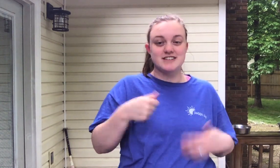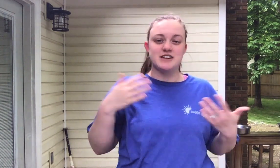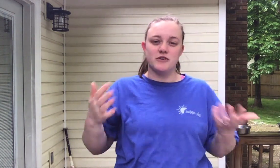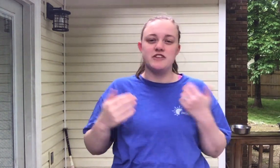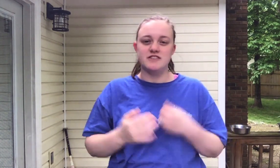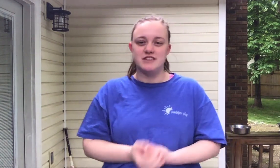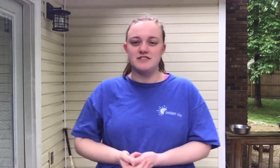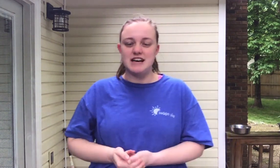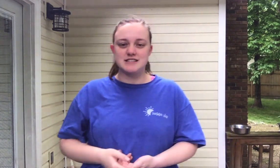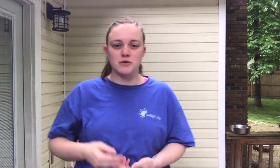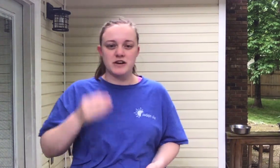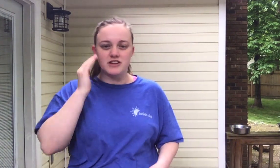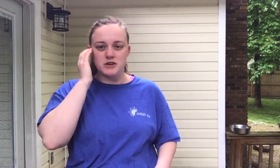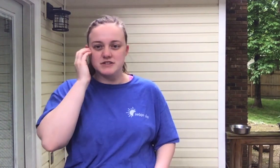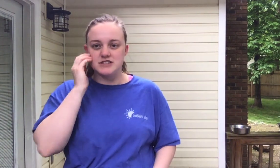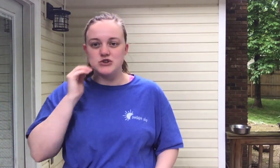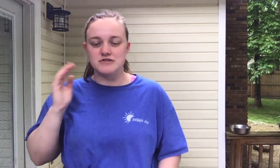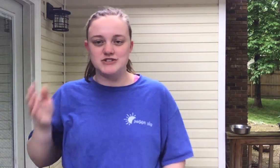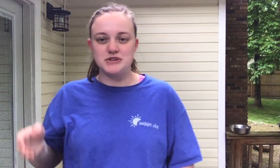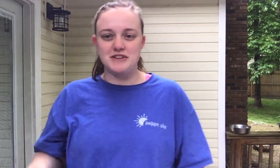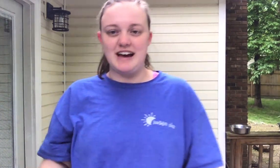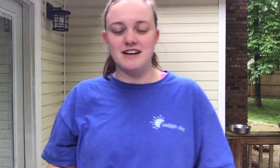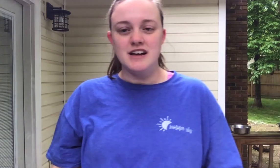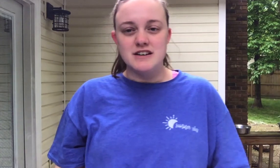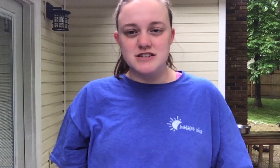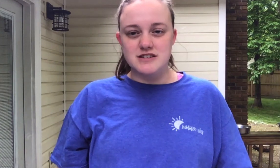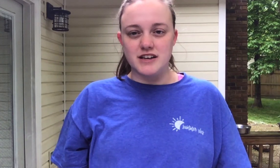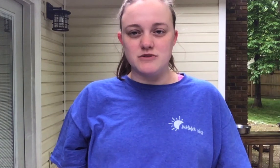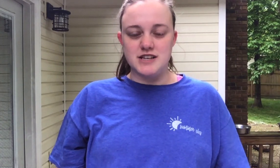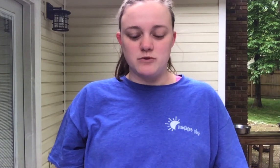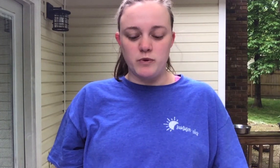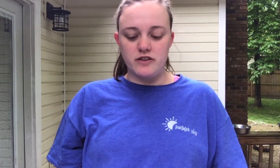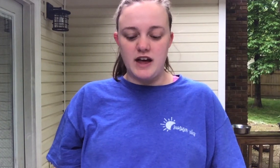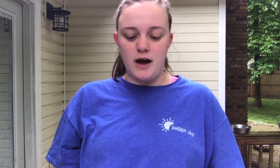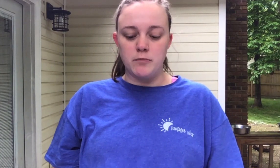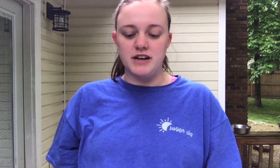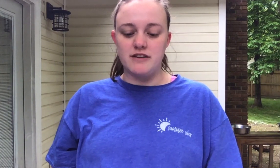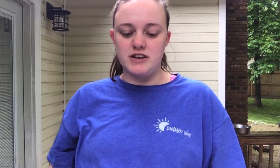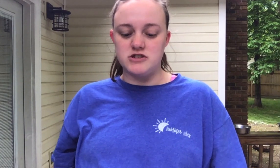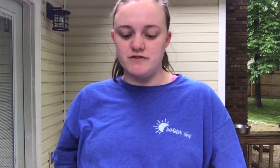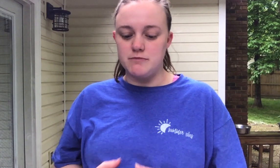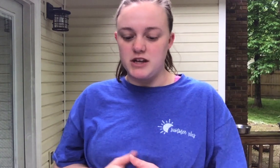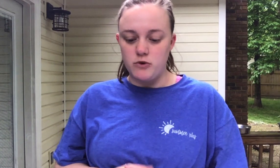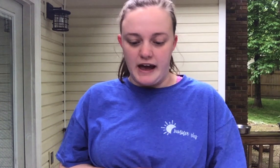So that's the way that you would still do that, just like you did with how many of each of them that you had.